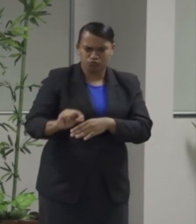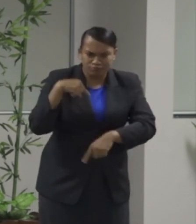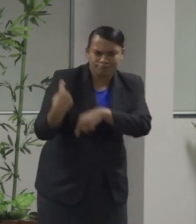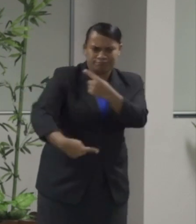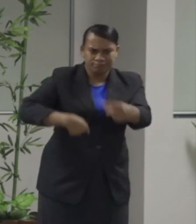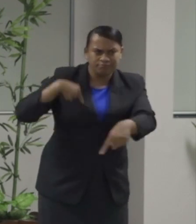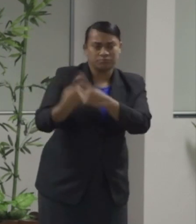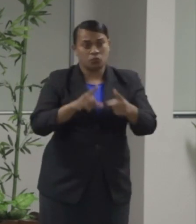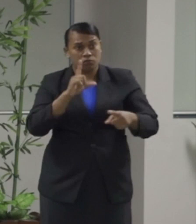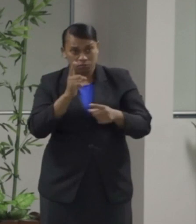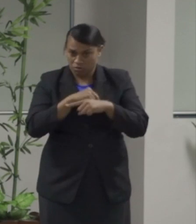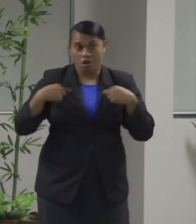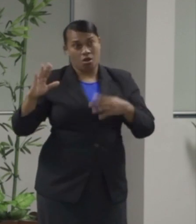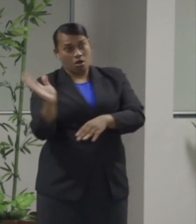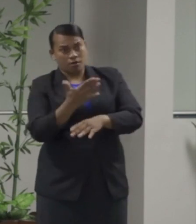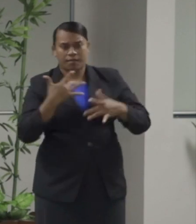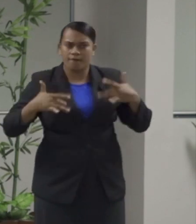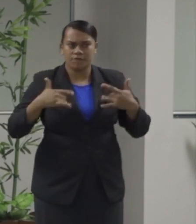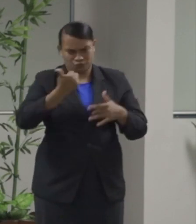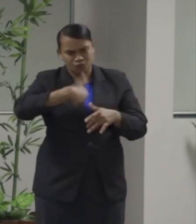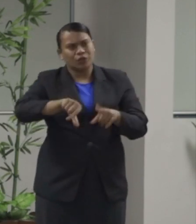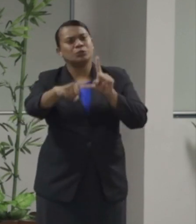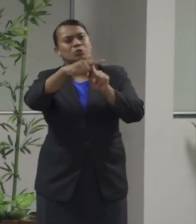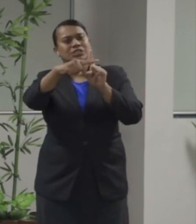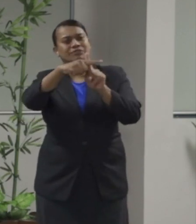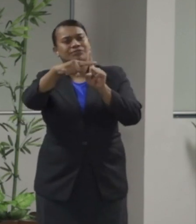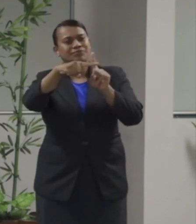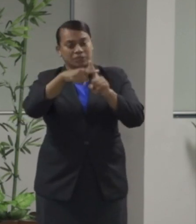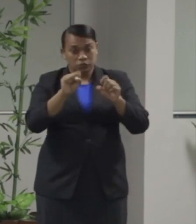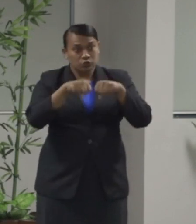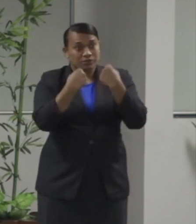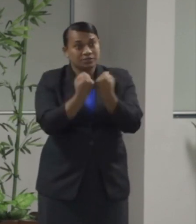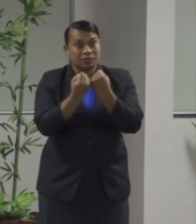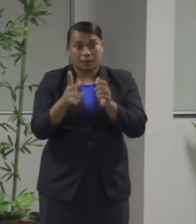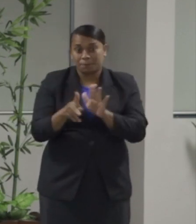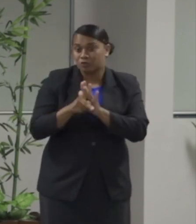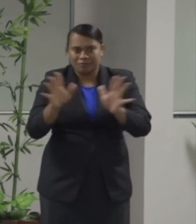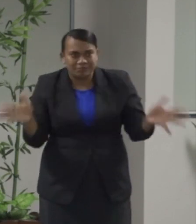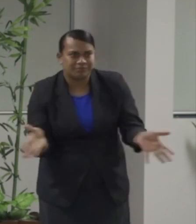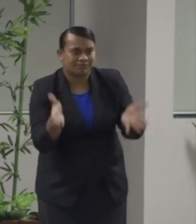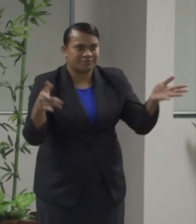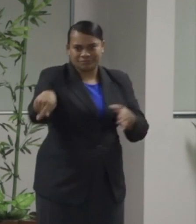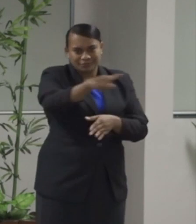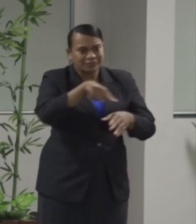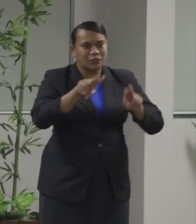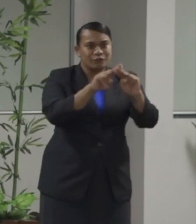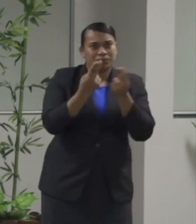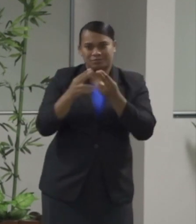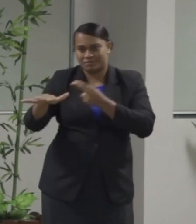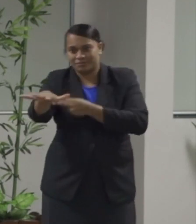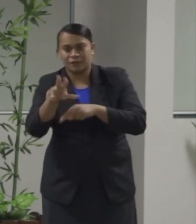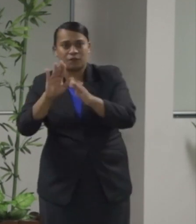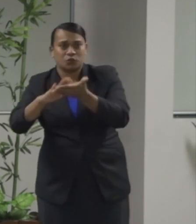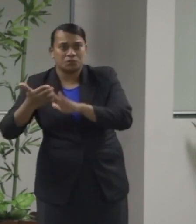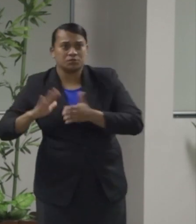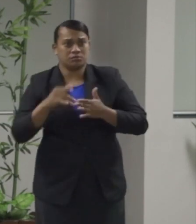lives. So let's use positive social pressure to encourage our friends and family to visit these fever clinics if